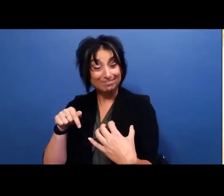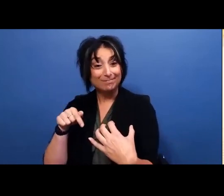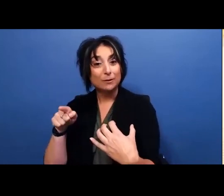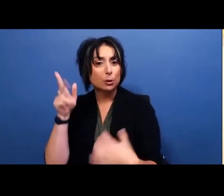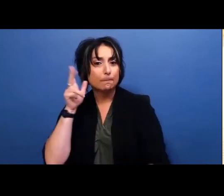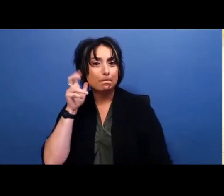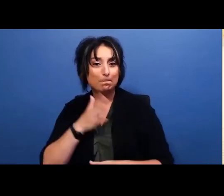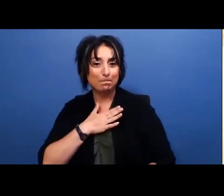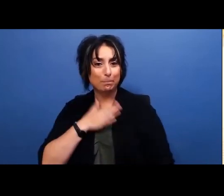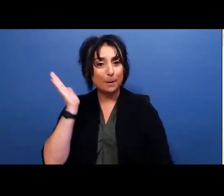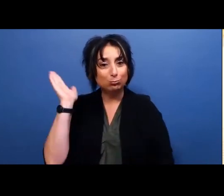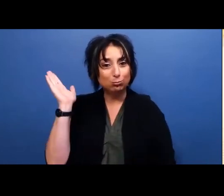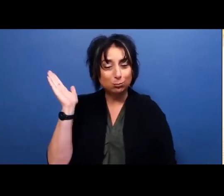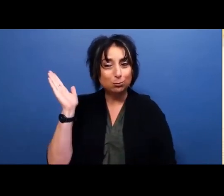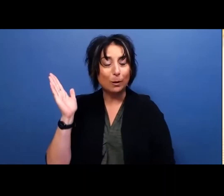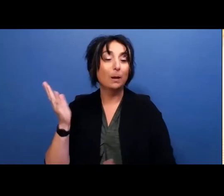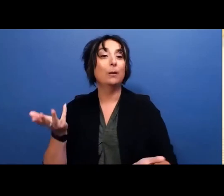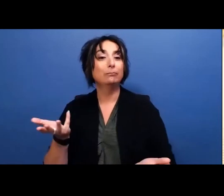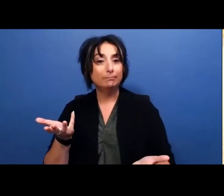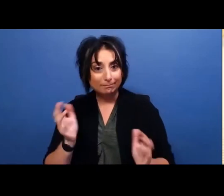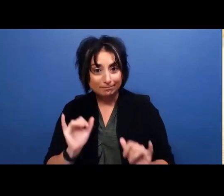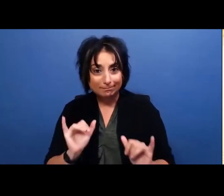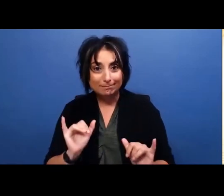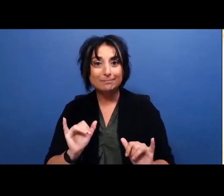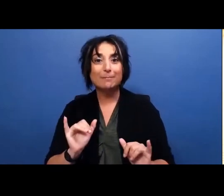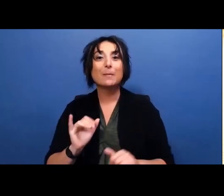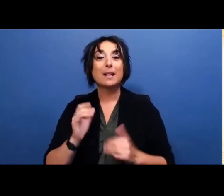presented to. So to have Xiaorong